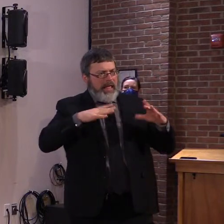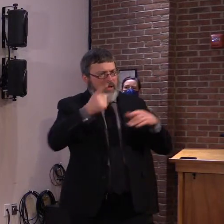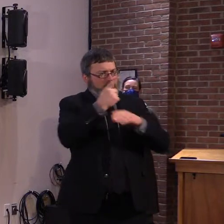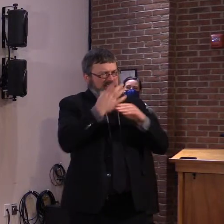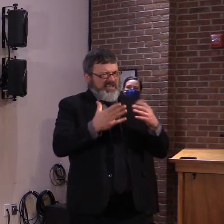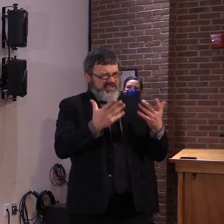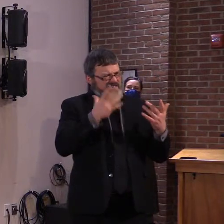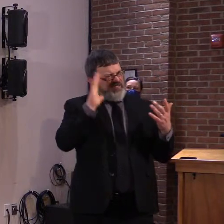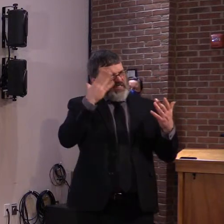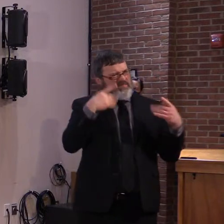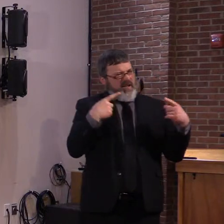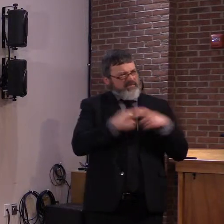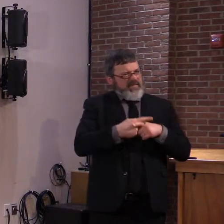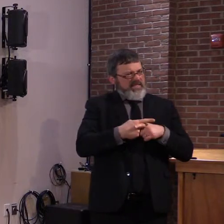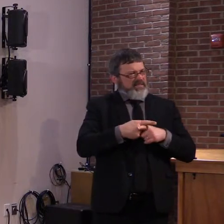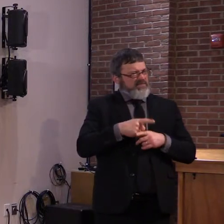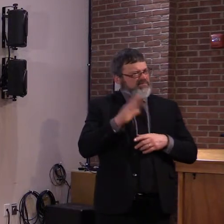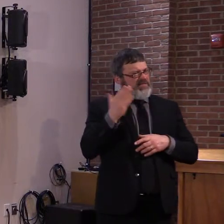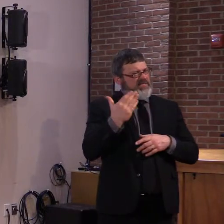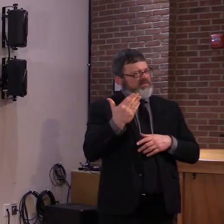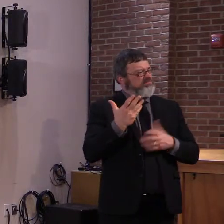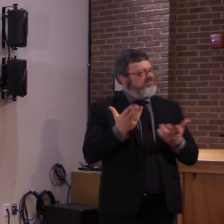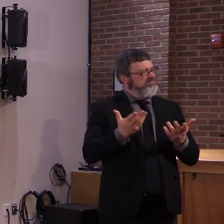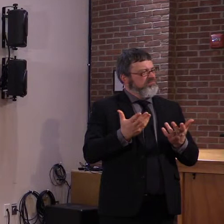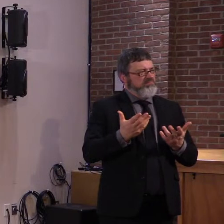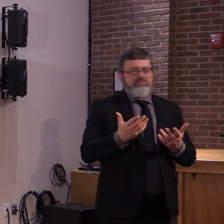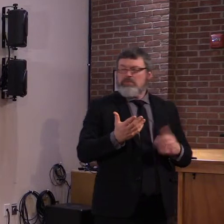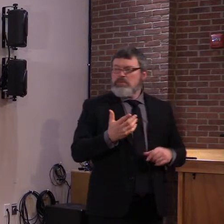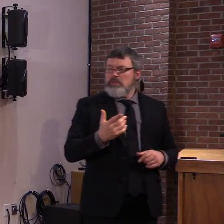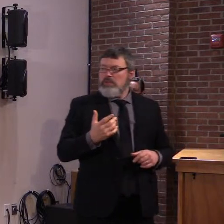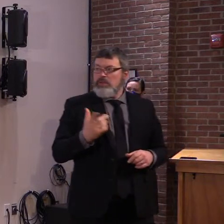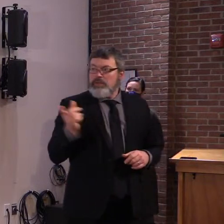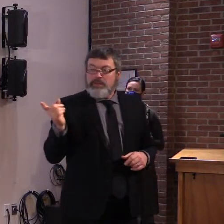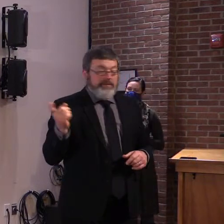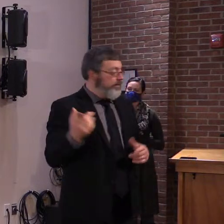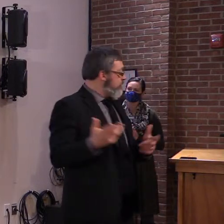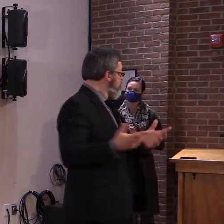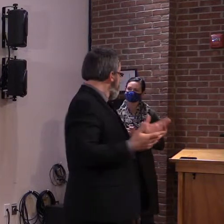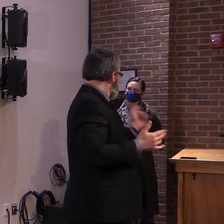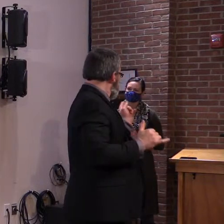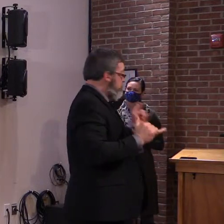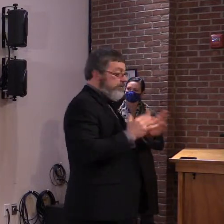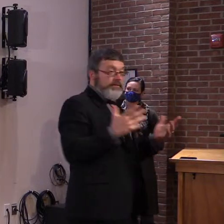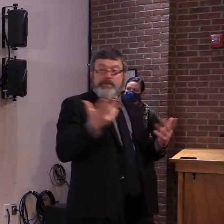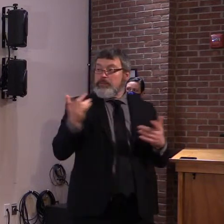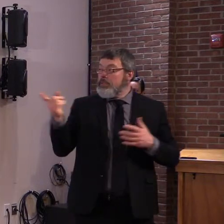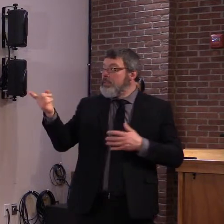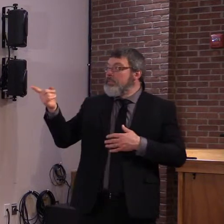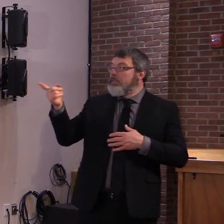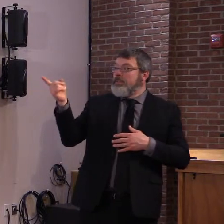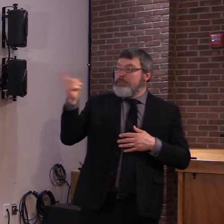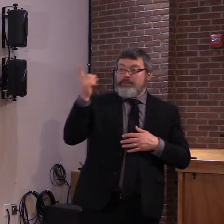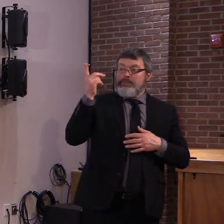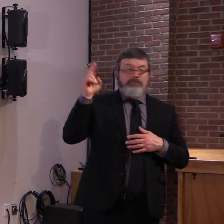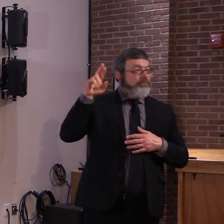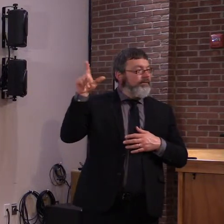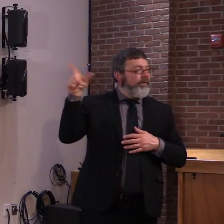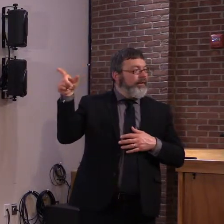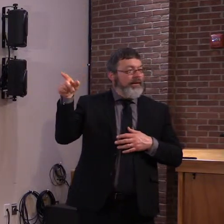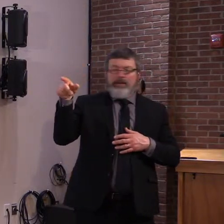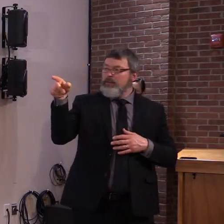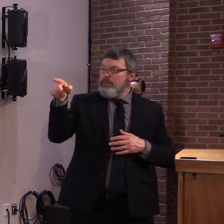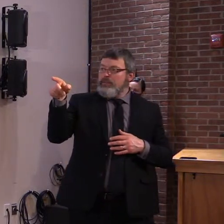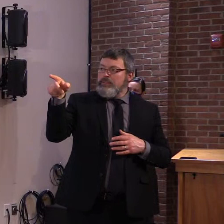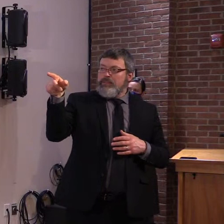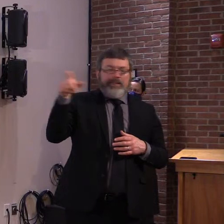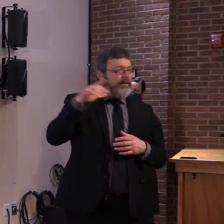Yeah, again, I'm not sure if I get the full flavor. I'm looking for Dr. Levine, or maybe Commissioner